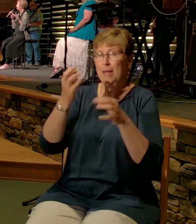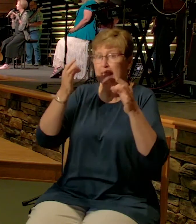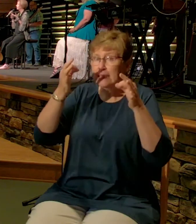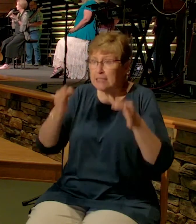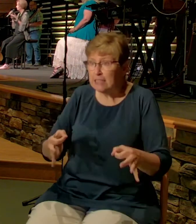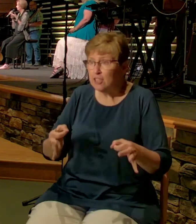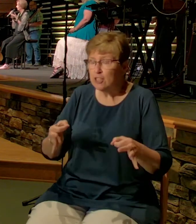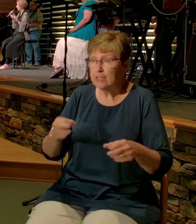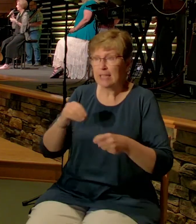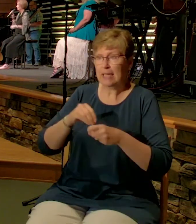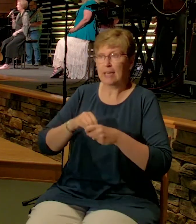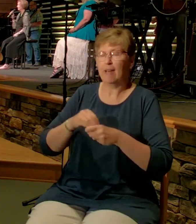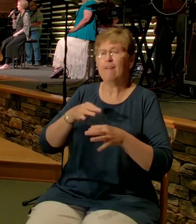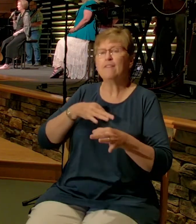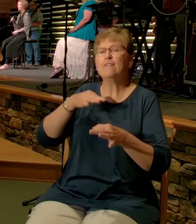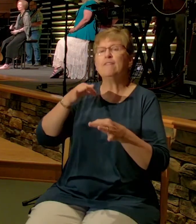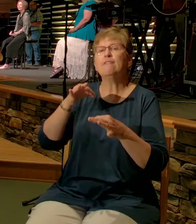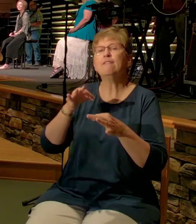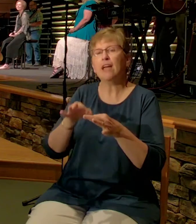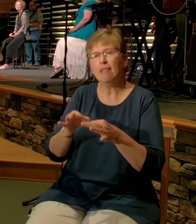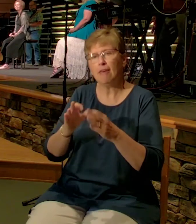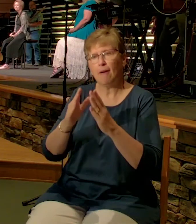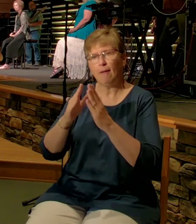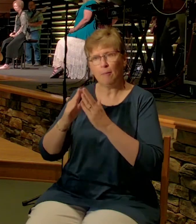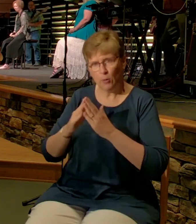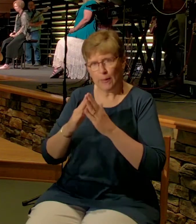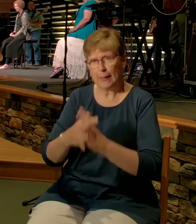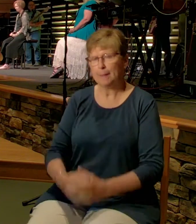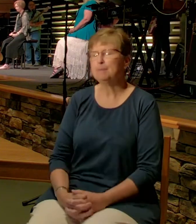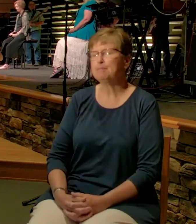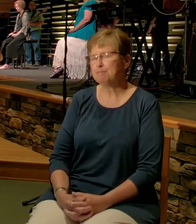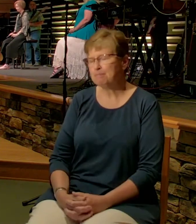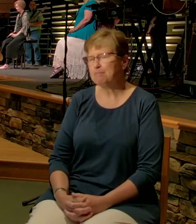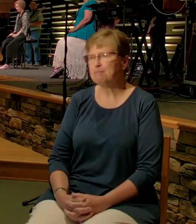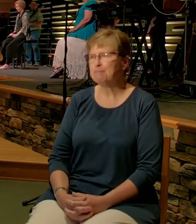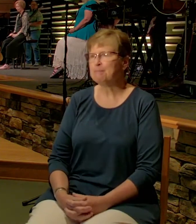faith community. Let's take a look.